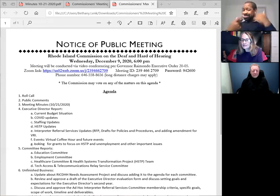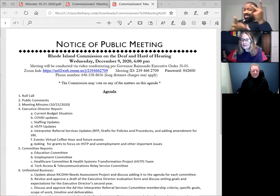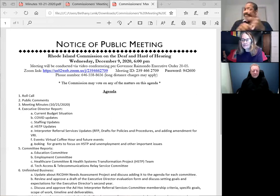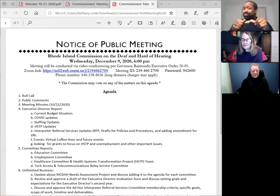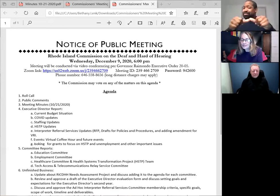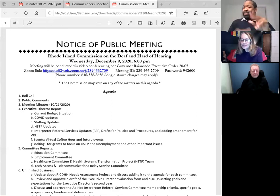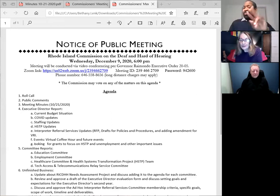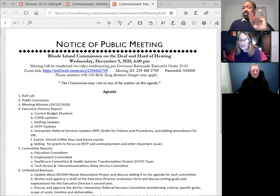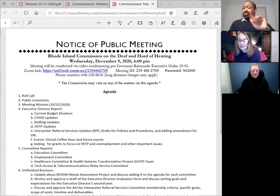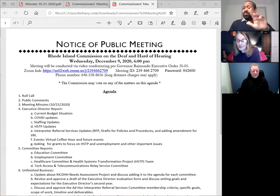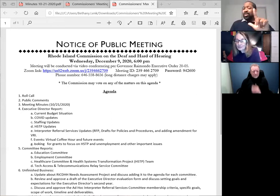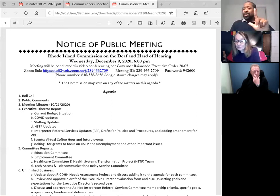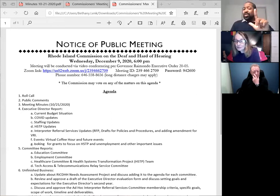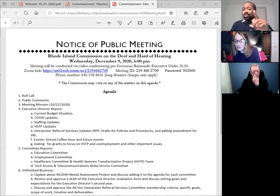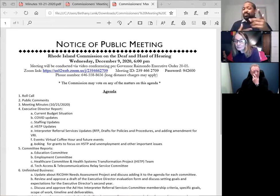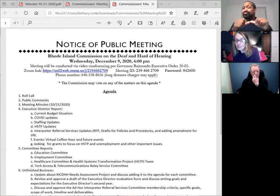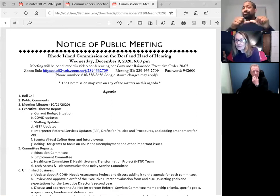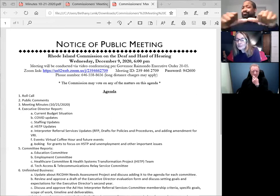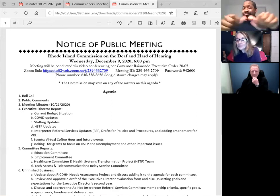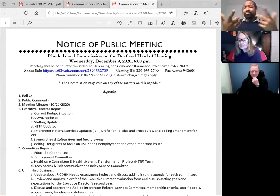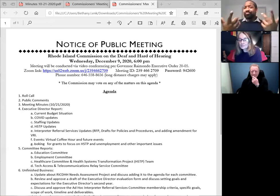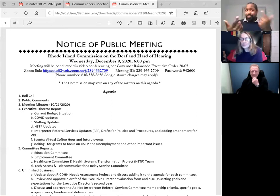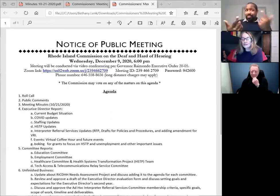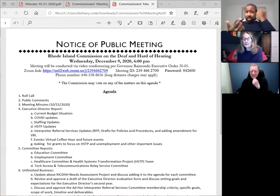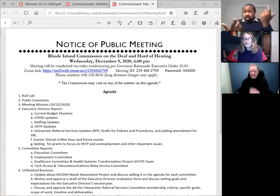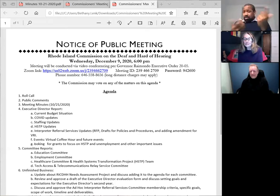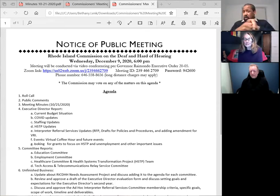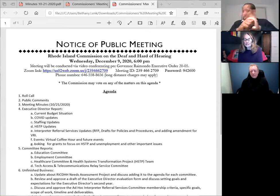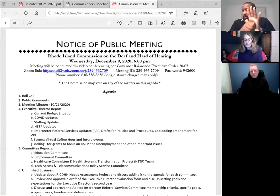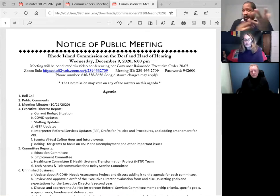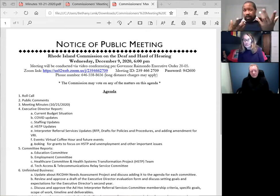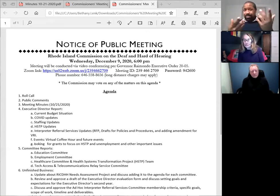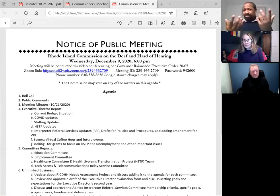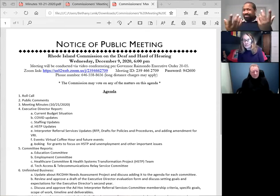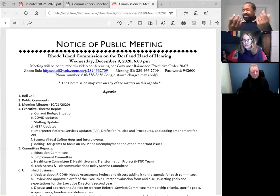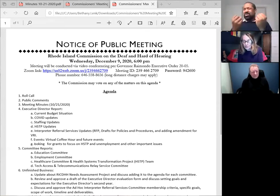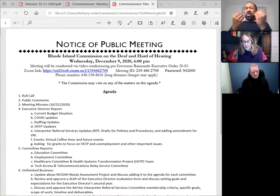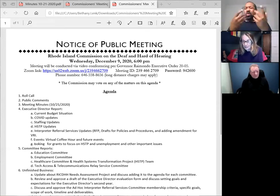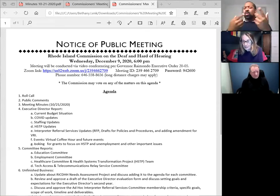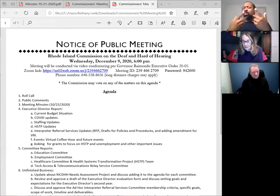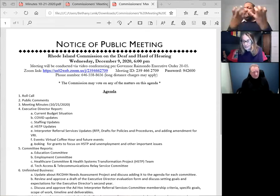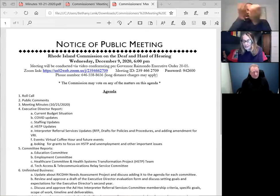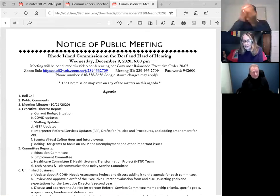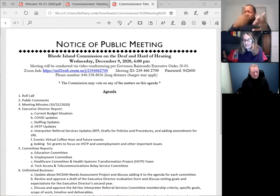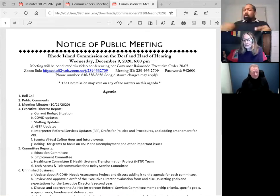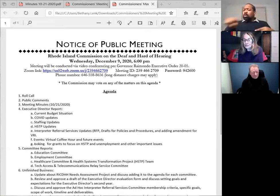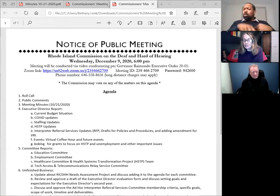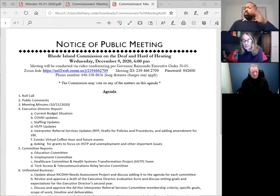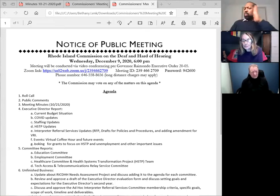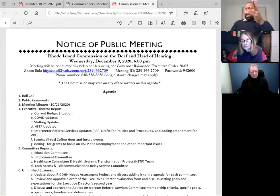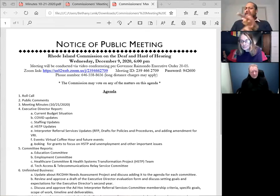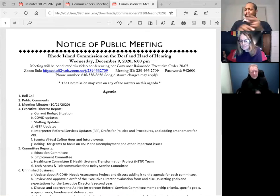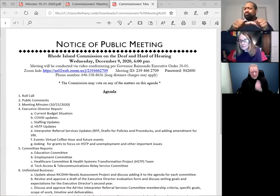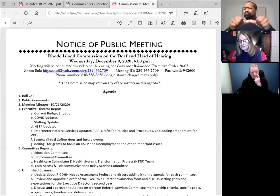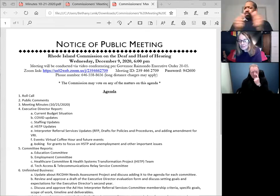is we don't know how long COVID will be with us, but the notion of virtual communication will